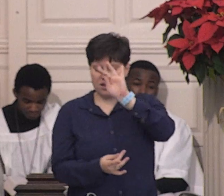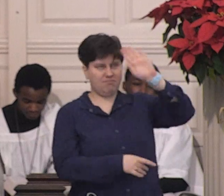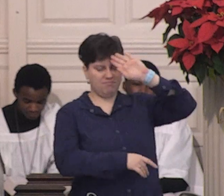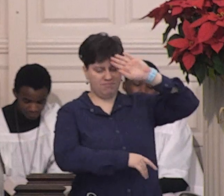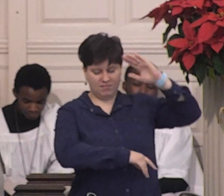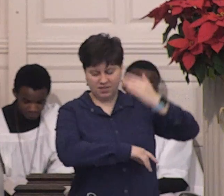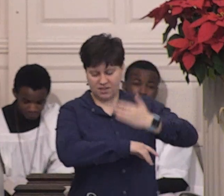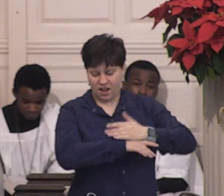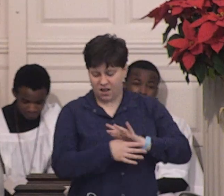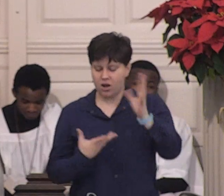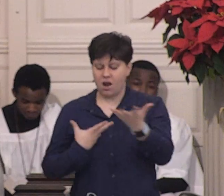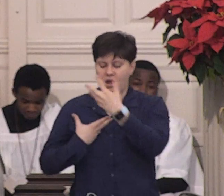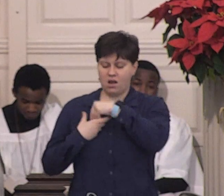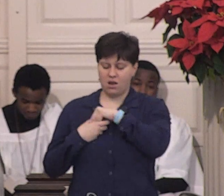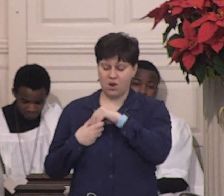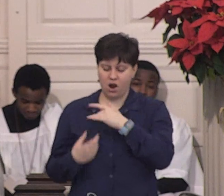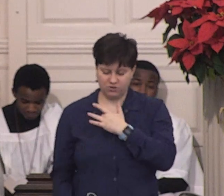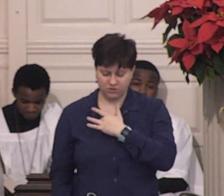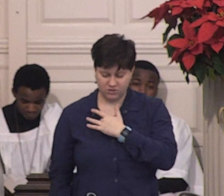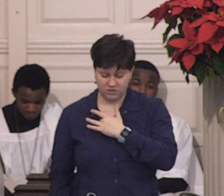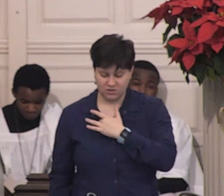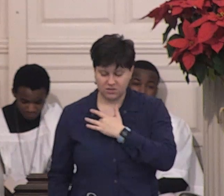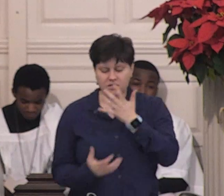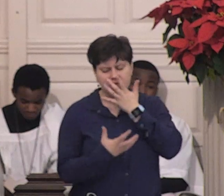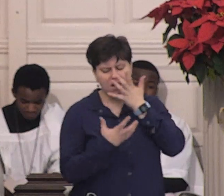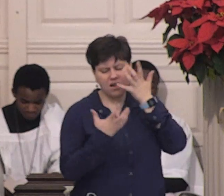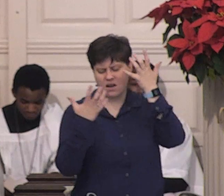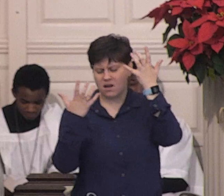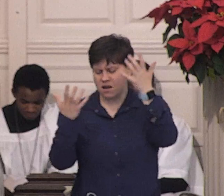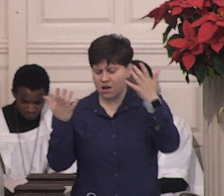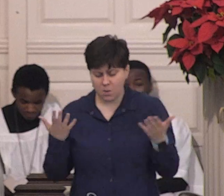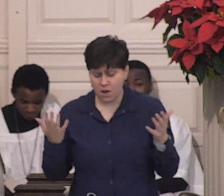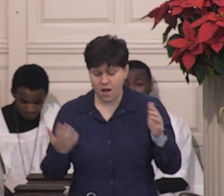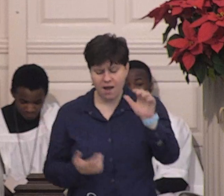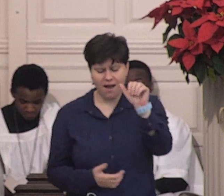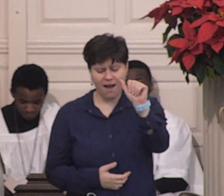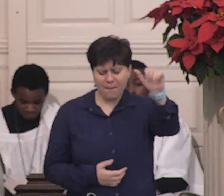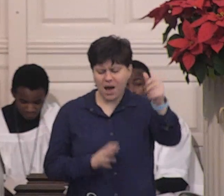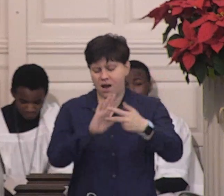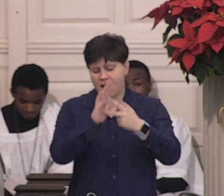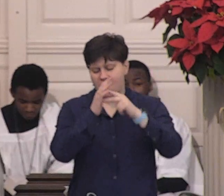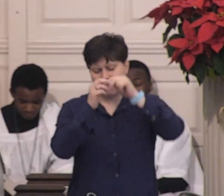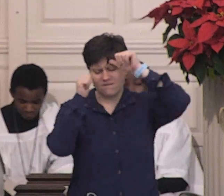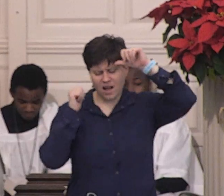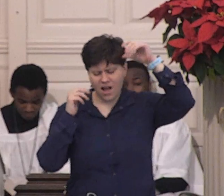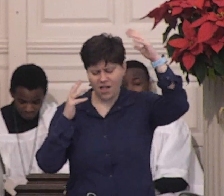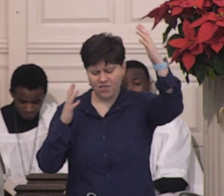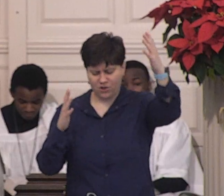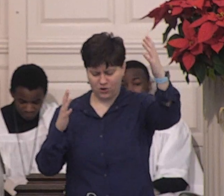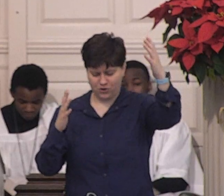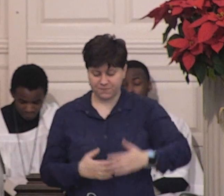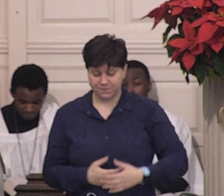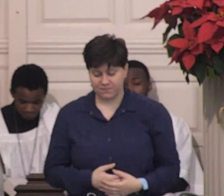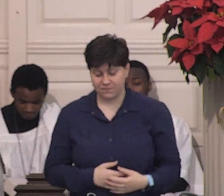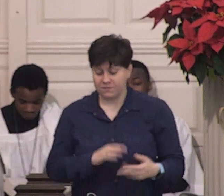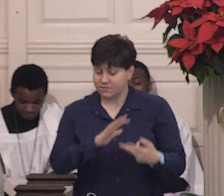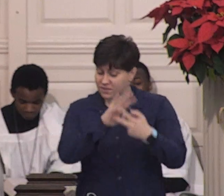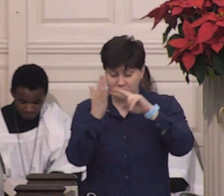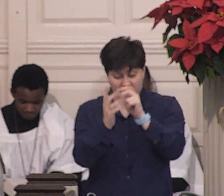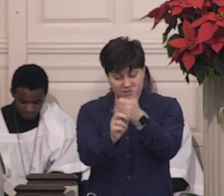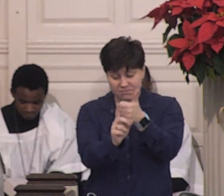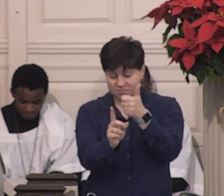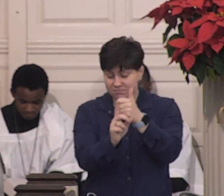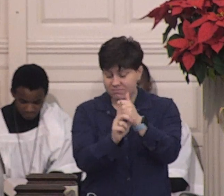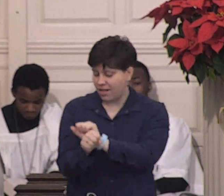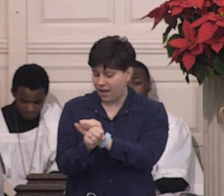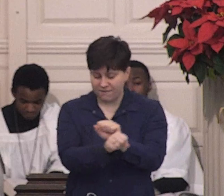our hearts, crying out, Abba, Father. So you are no